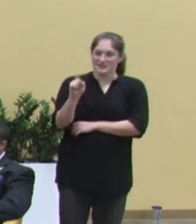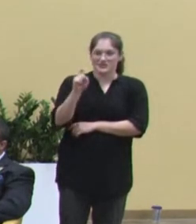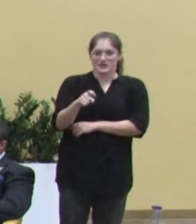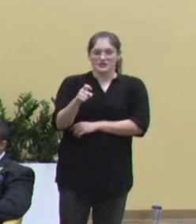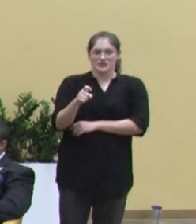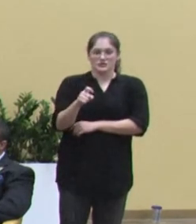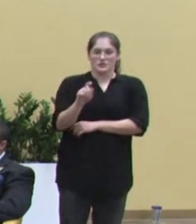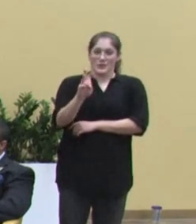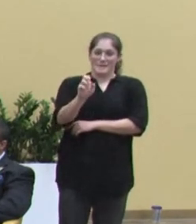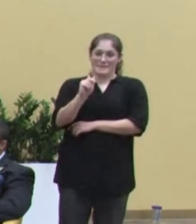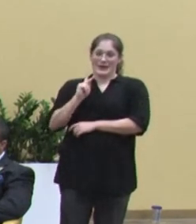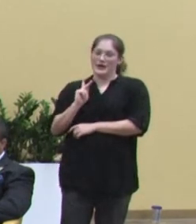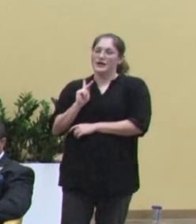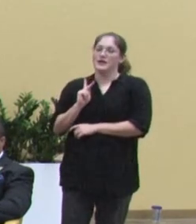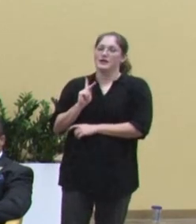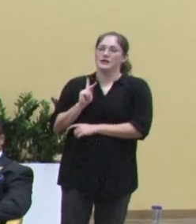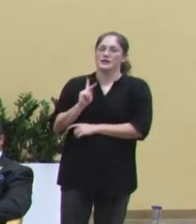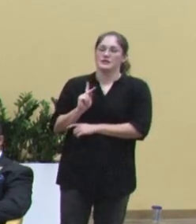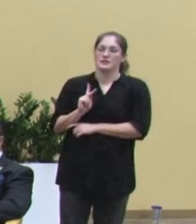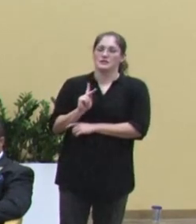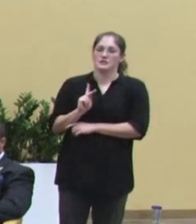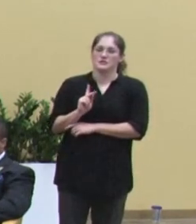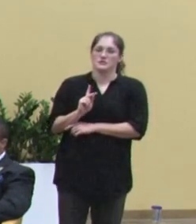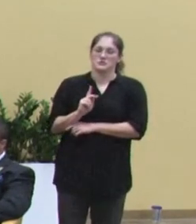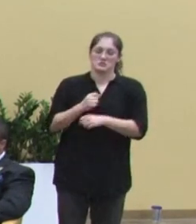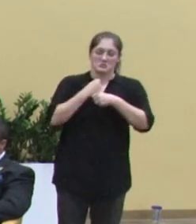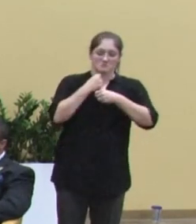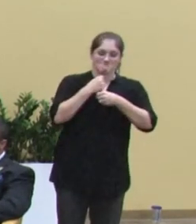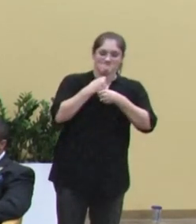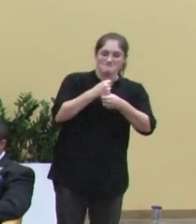to create their own businesses to be able